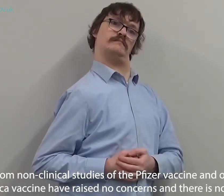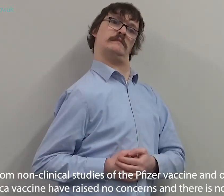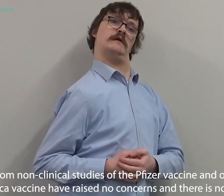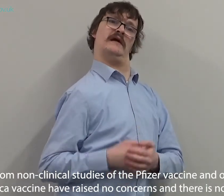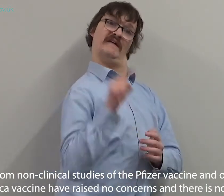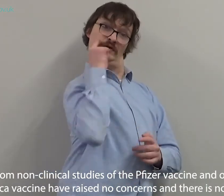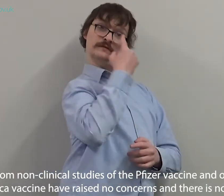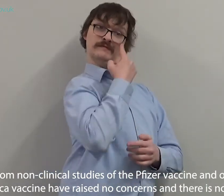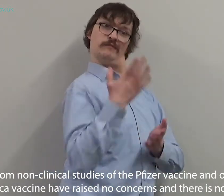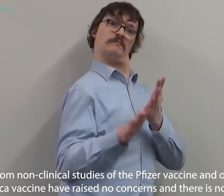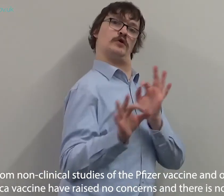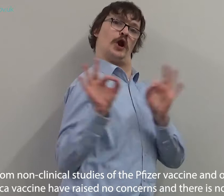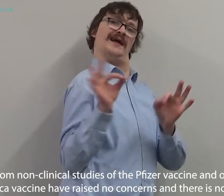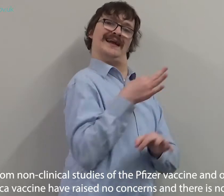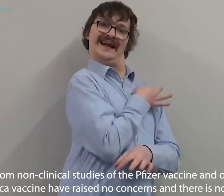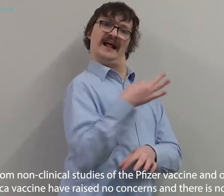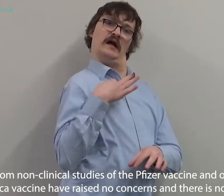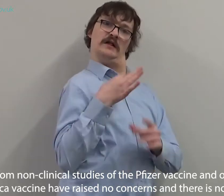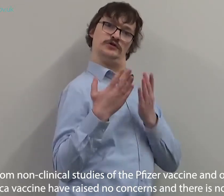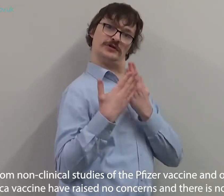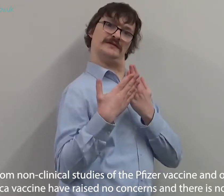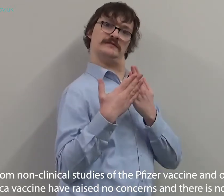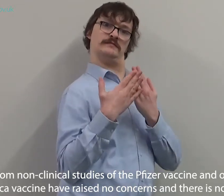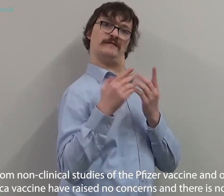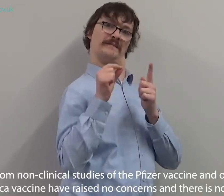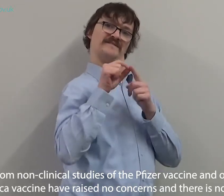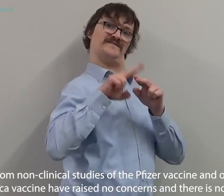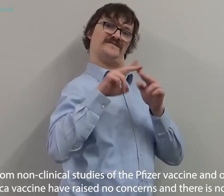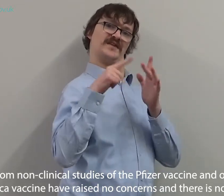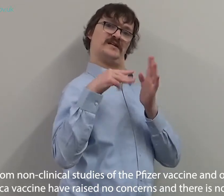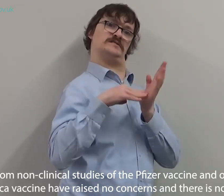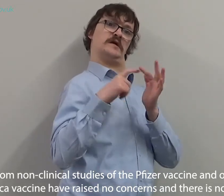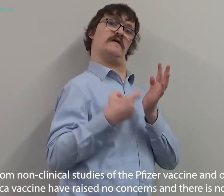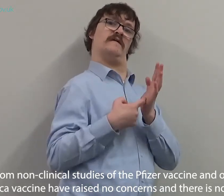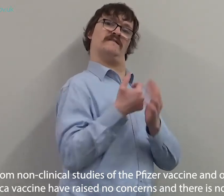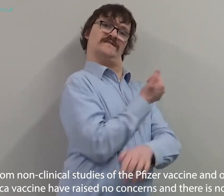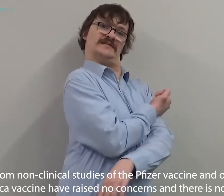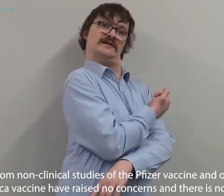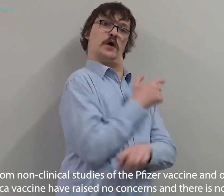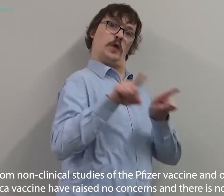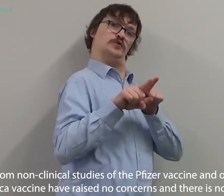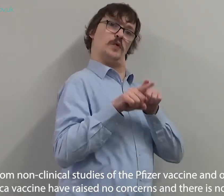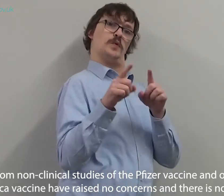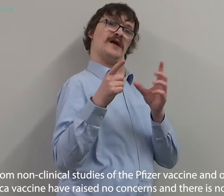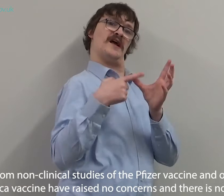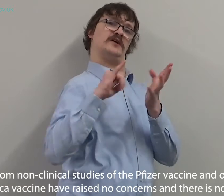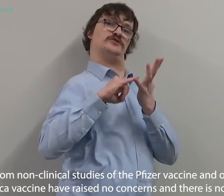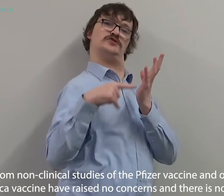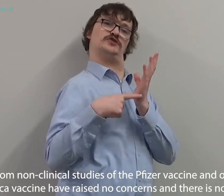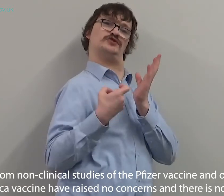Evidence from non-clinical studies of the Pfizer vaccine and of the AstraZeneca vaccine